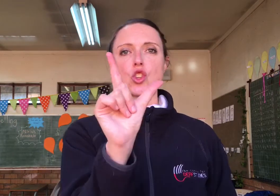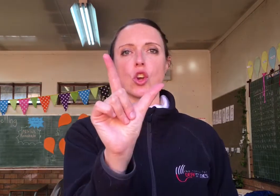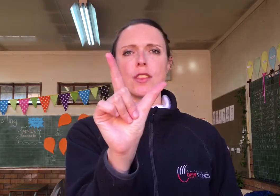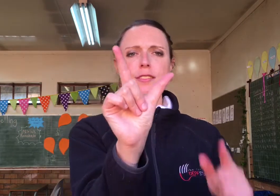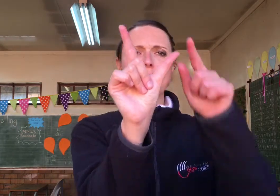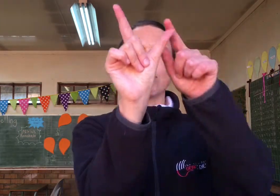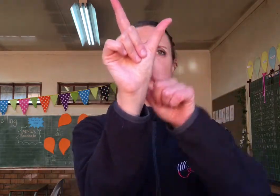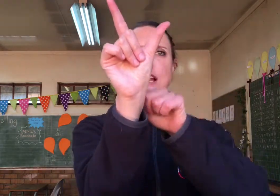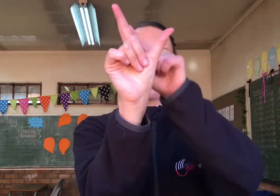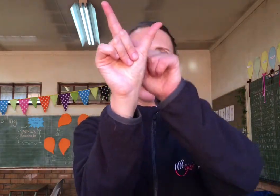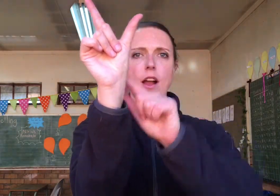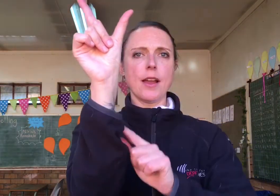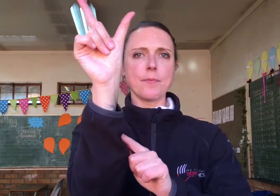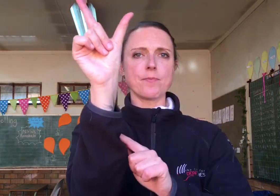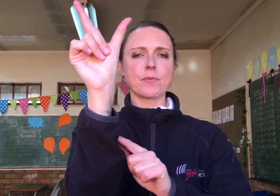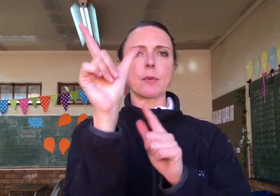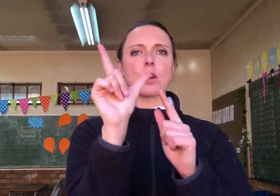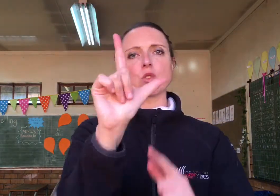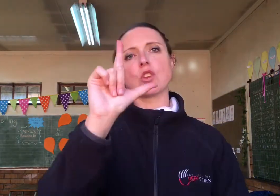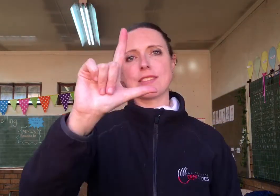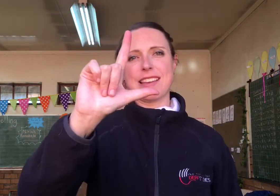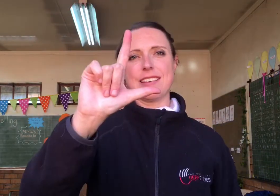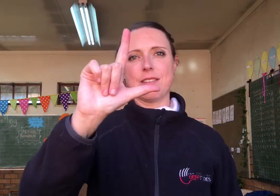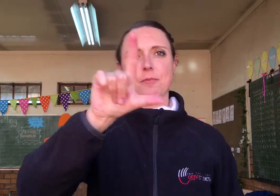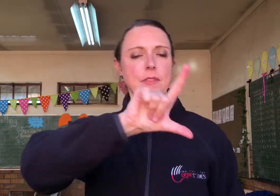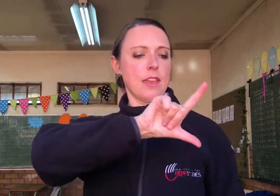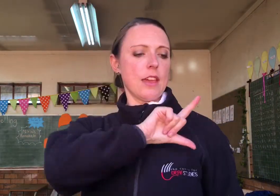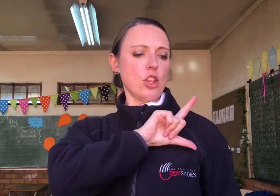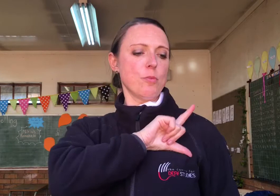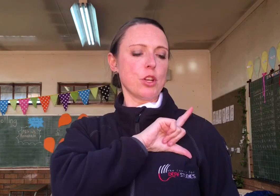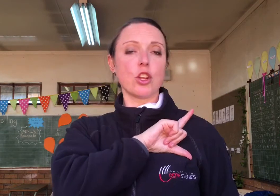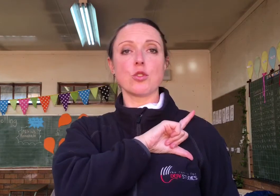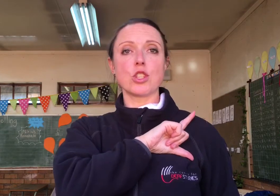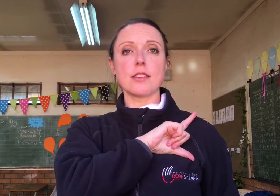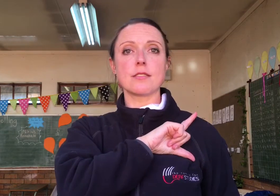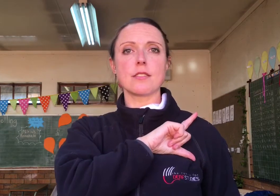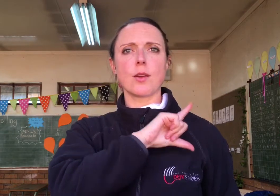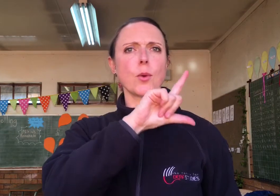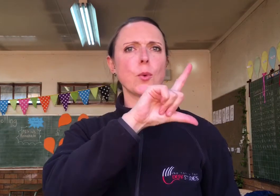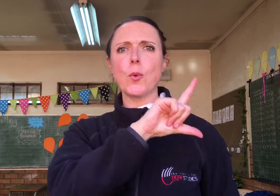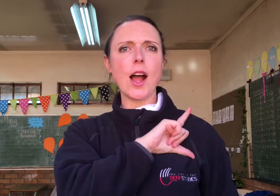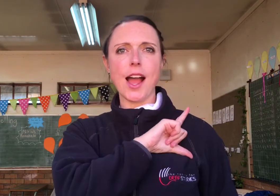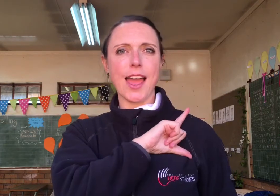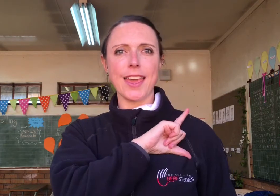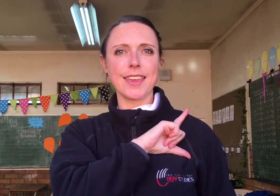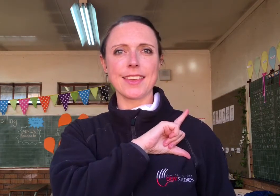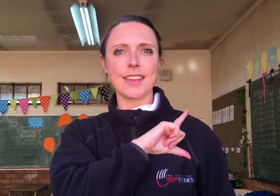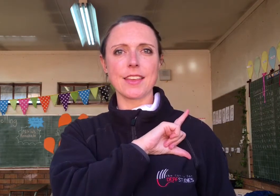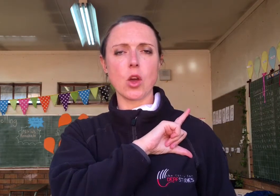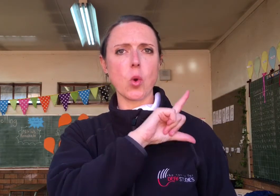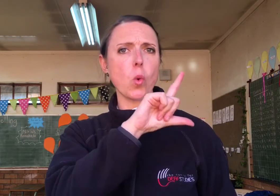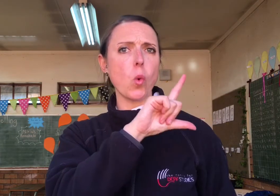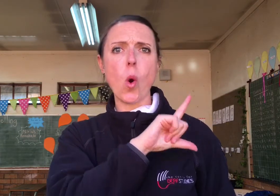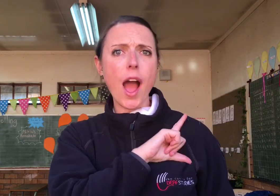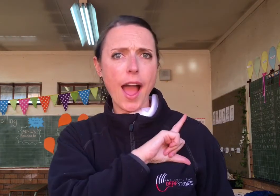So this kind of looks like a Y, but it also looks like an L. And you put it on your chest. Why? Why?